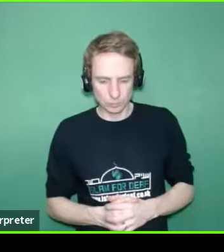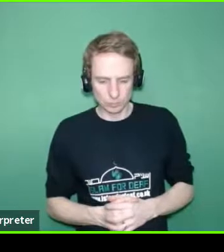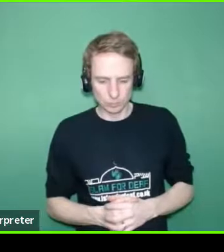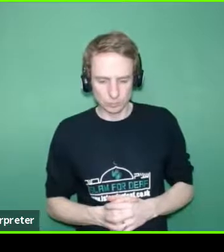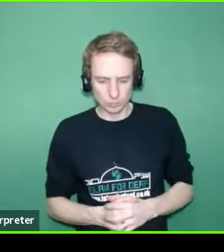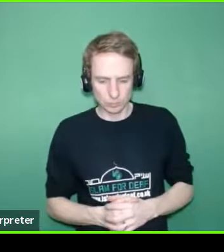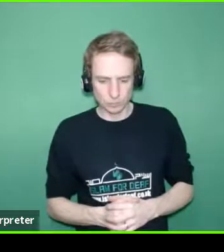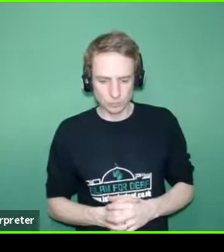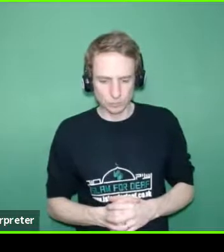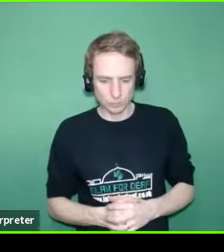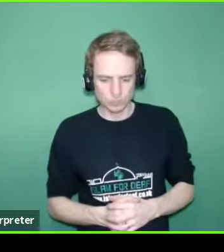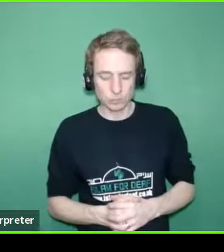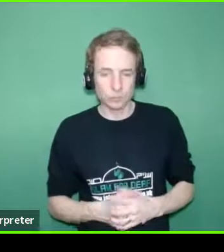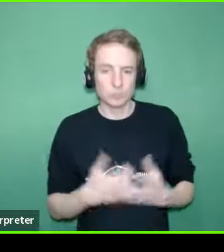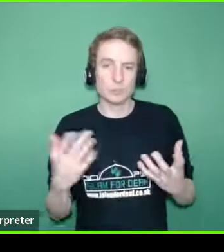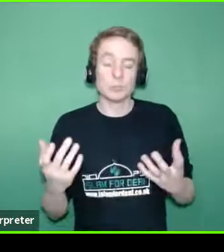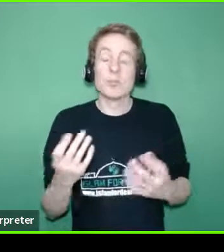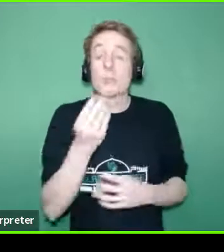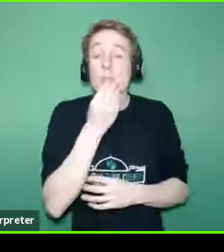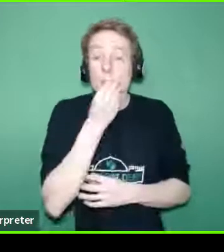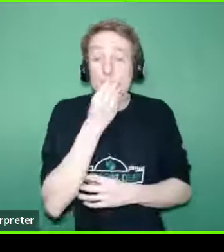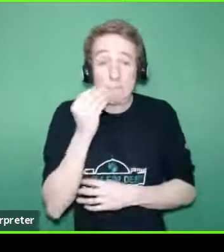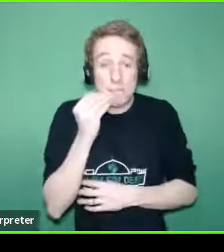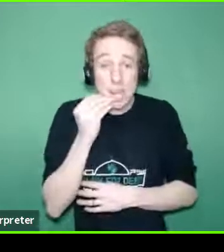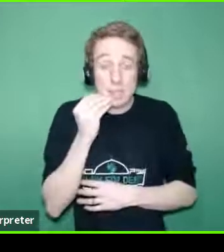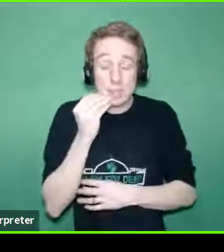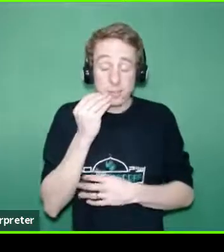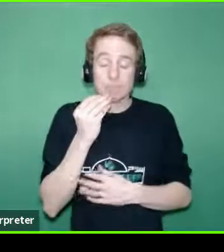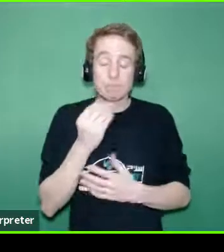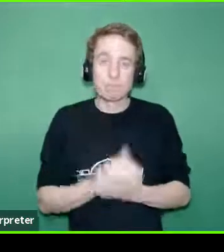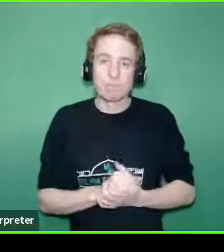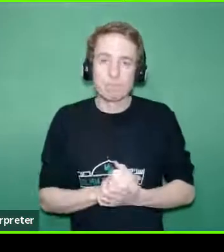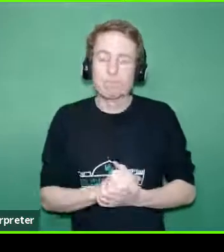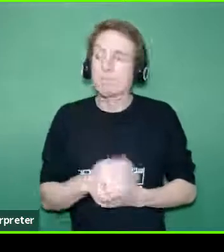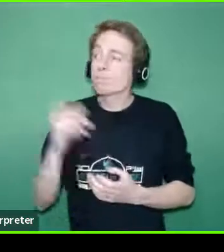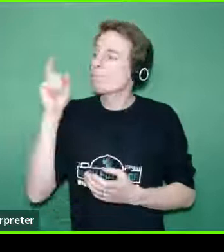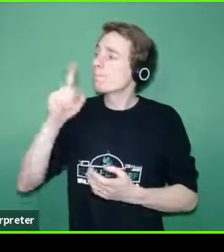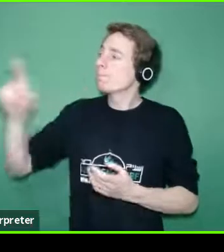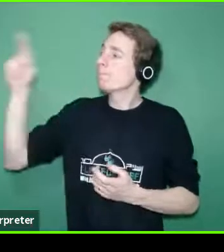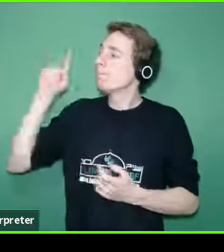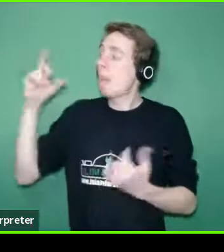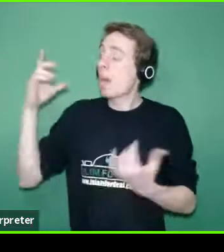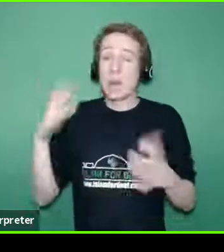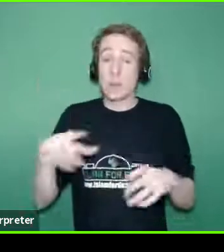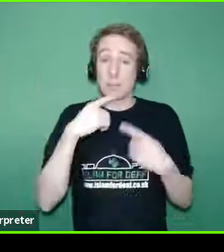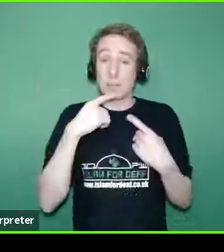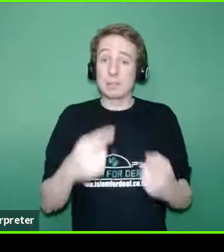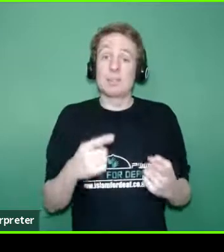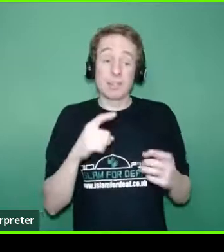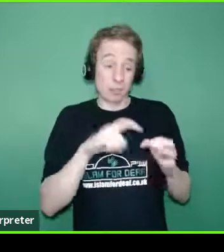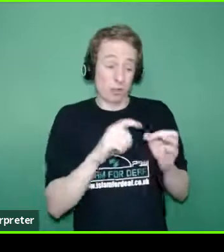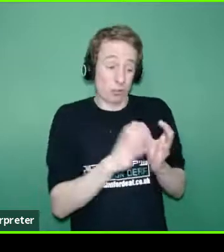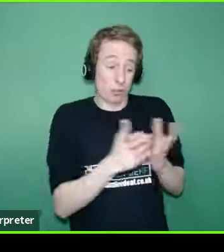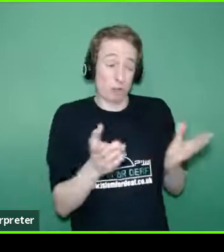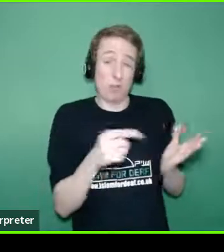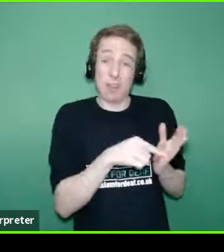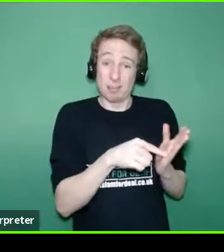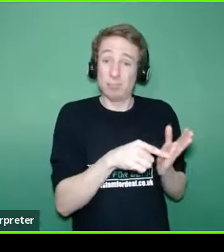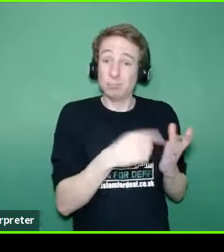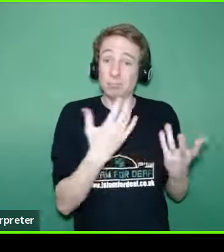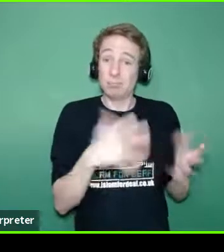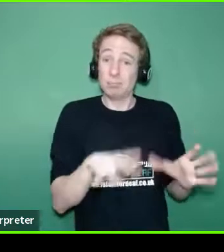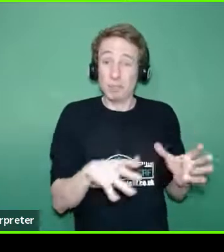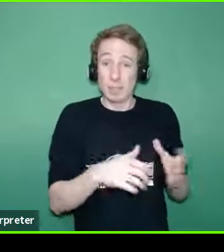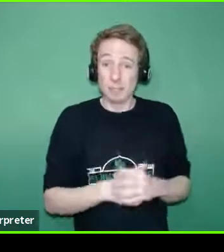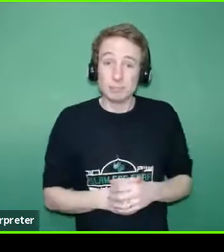And fasting is something that has been mentioned by Allah the Most High in the Quran. And